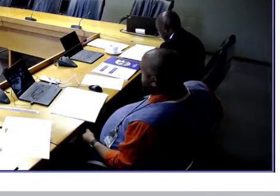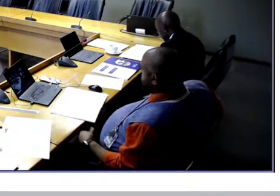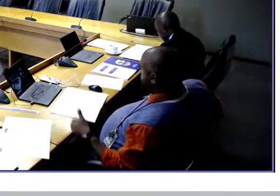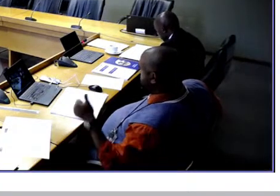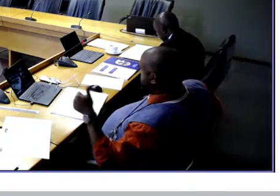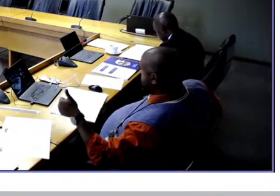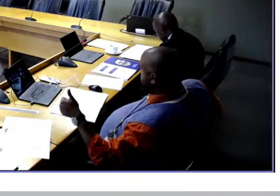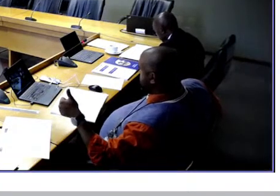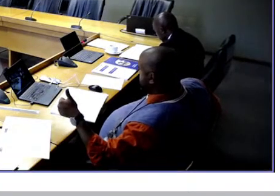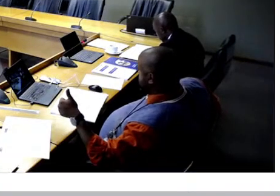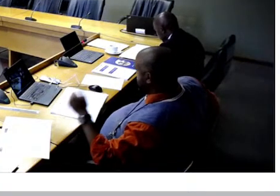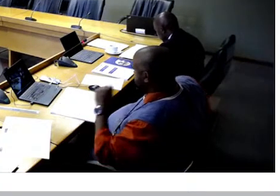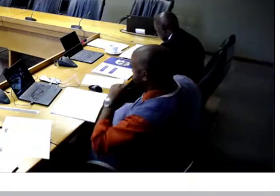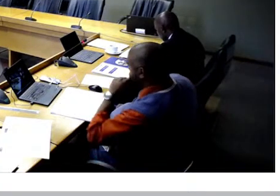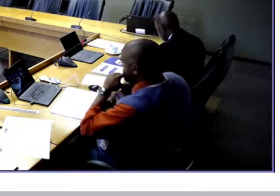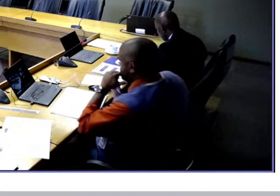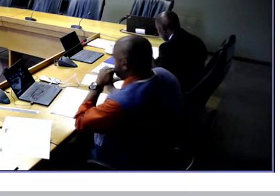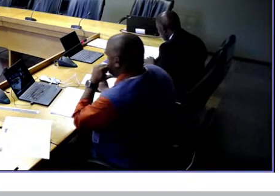Thank you, Chair.